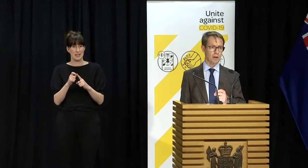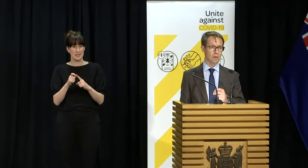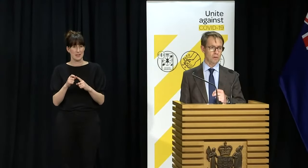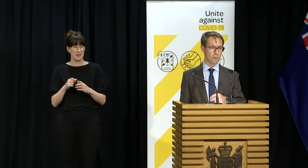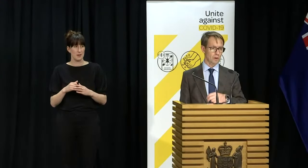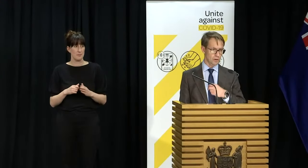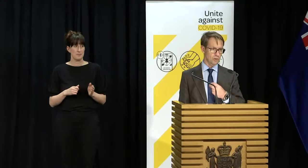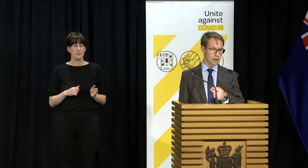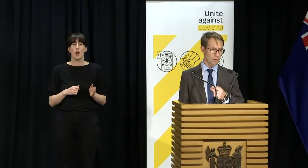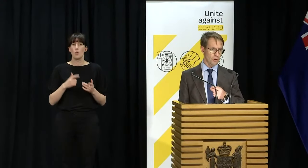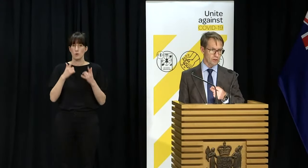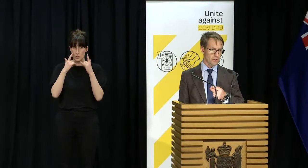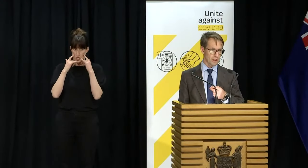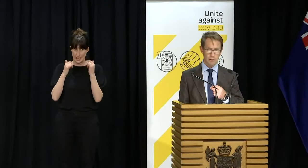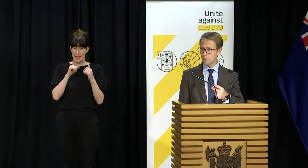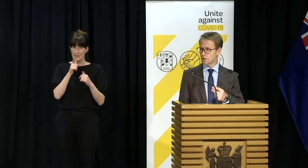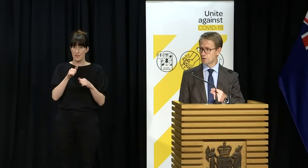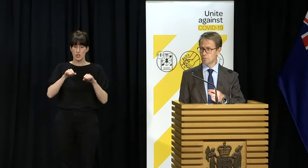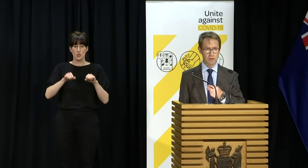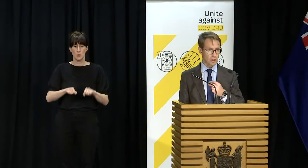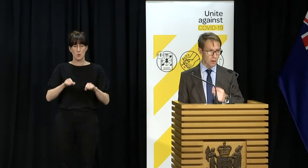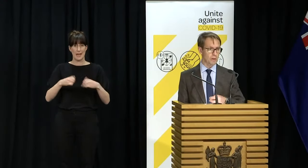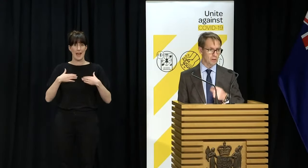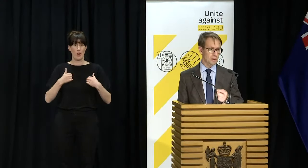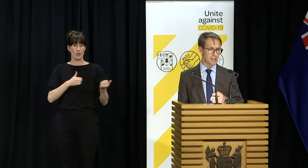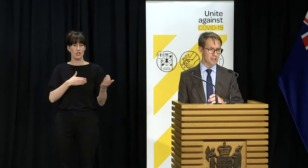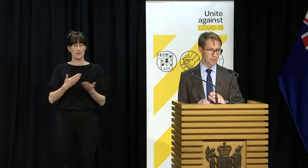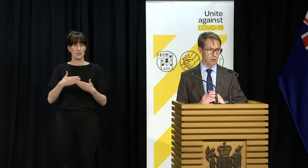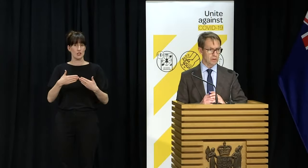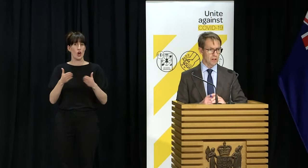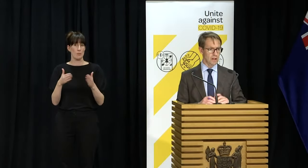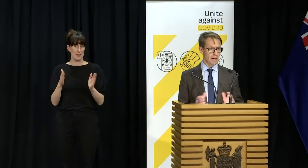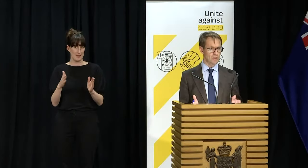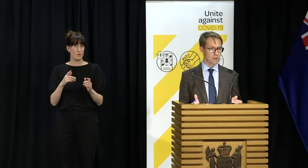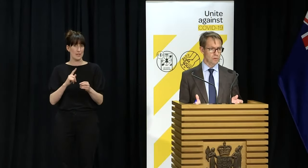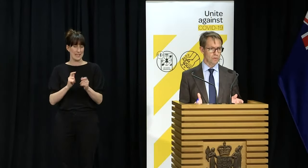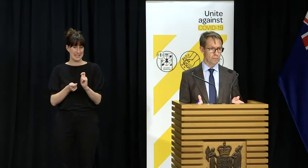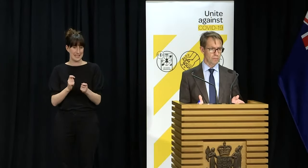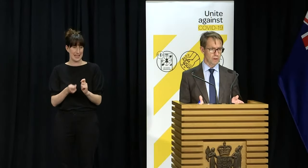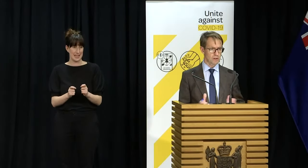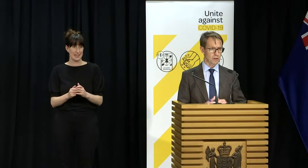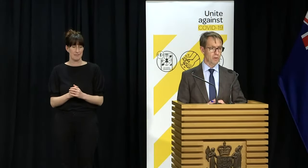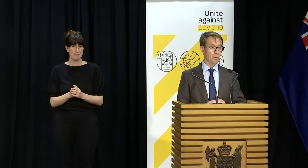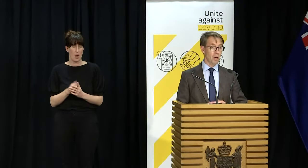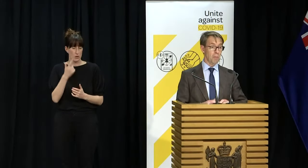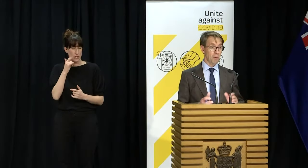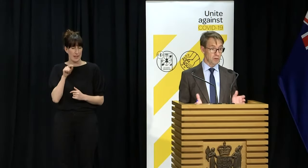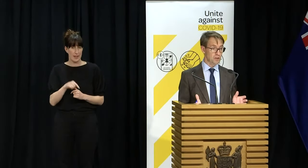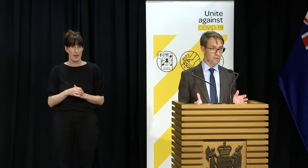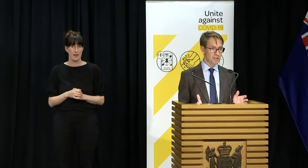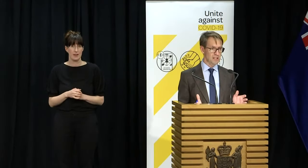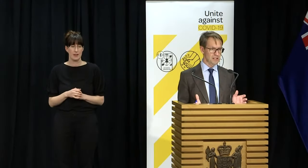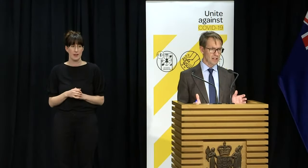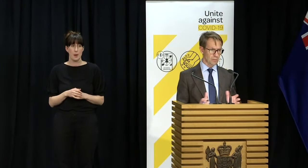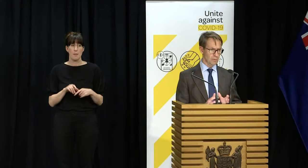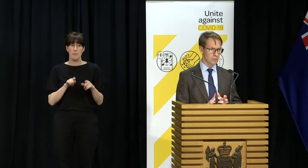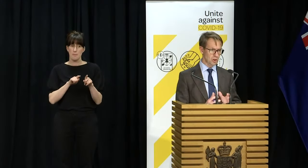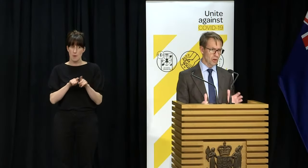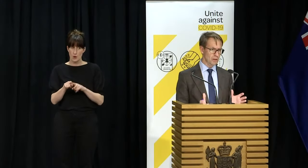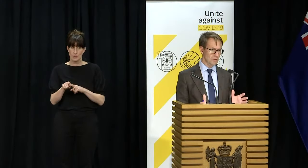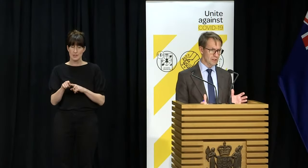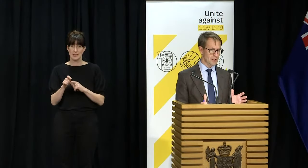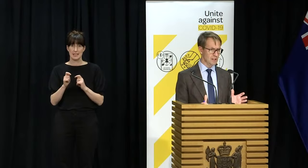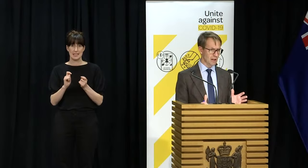and come back on is whether student health is still open and doing testing, because as you saw from what I said earlier on, most of the testing,